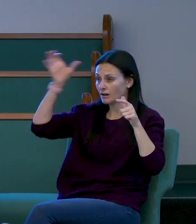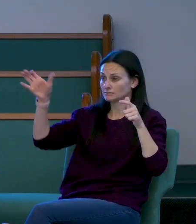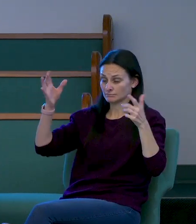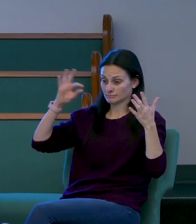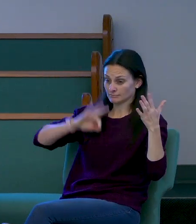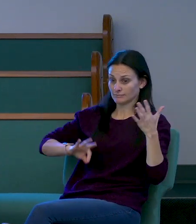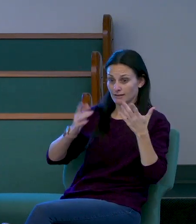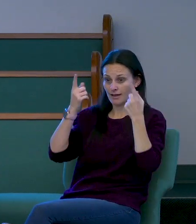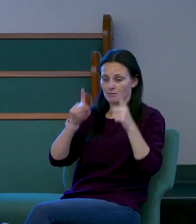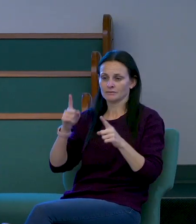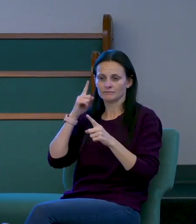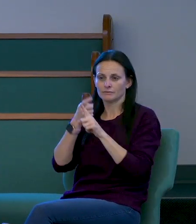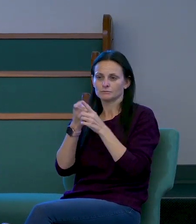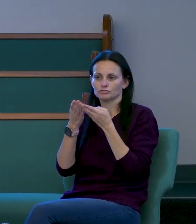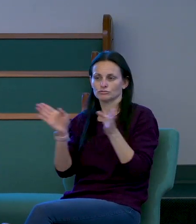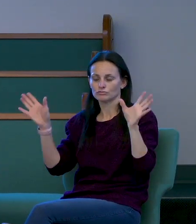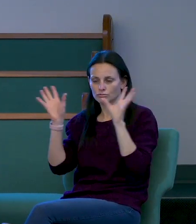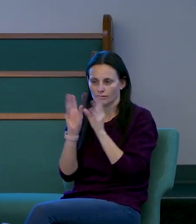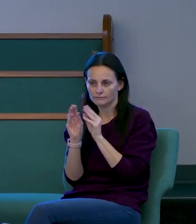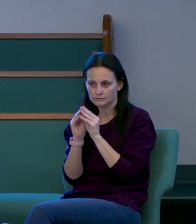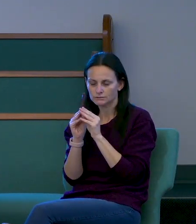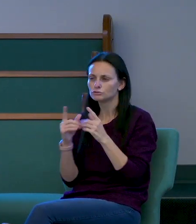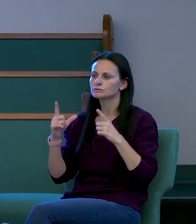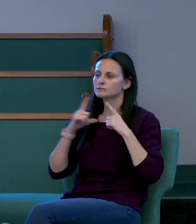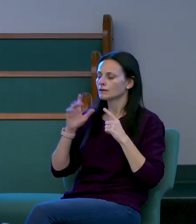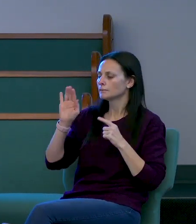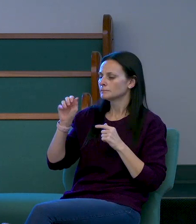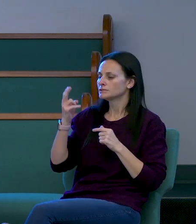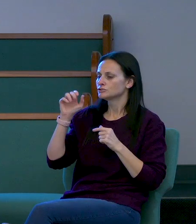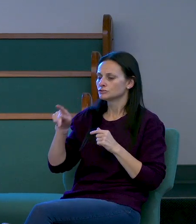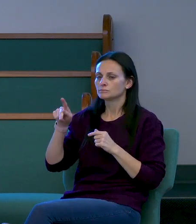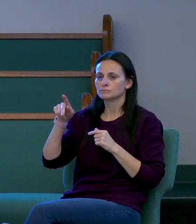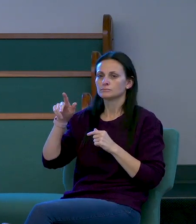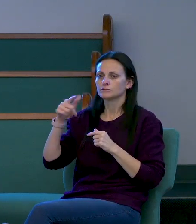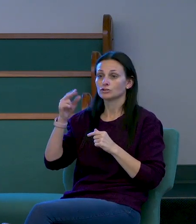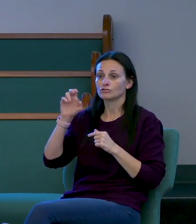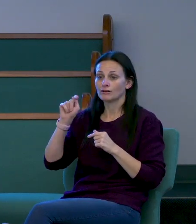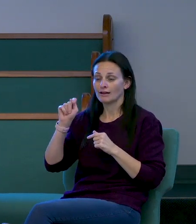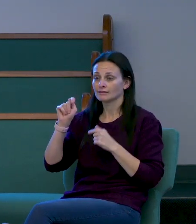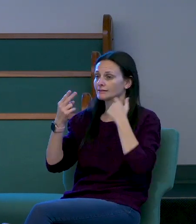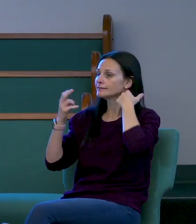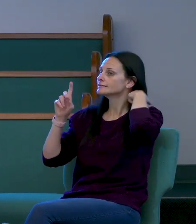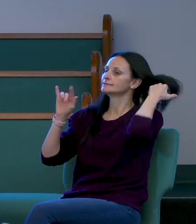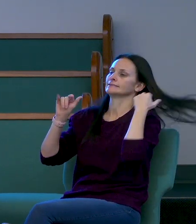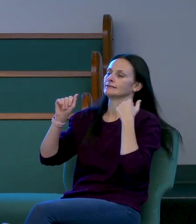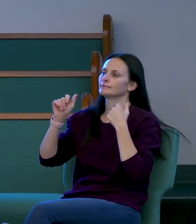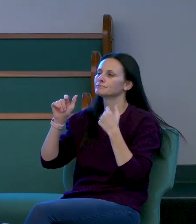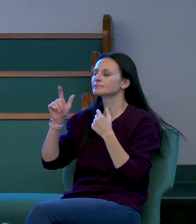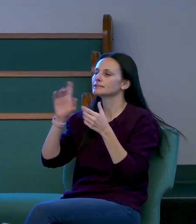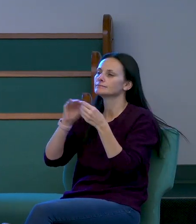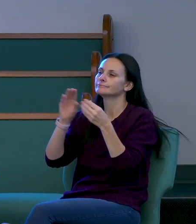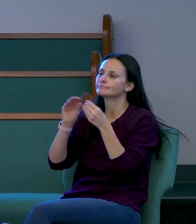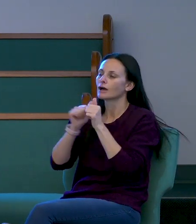this general conference. Retired Bishop Grant Haggia names them in a way I'm going to share with you in a